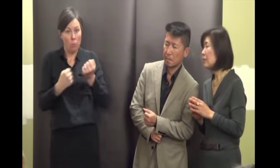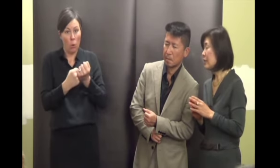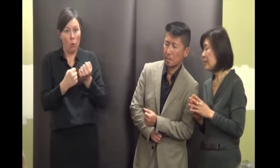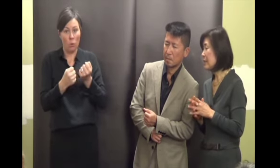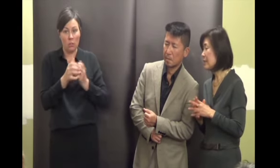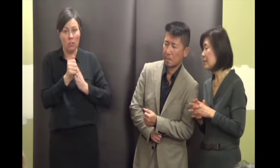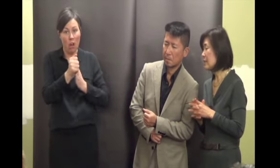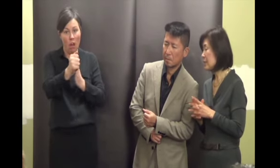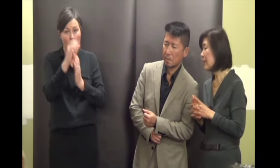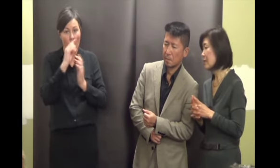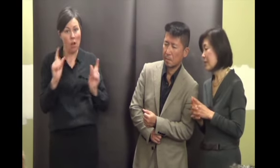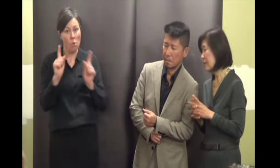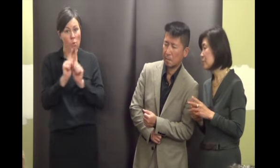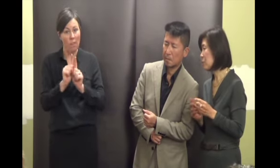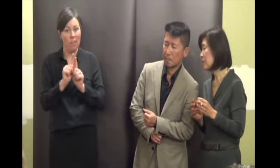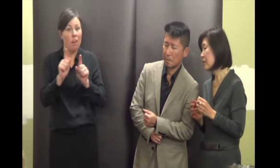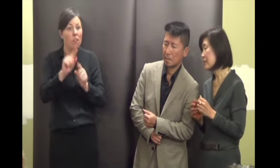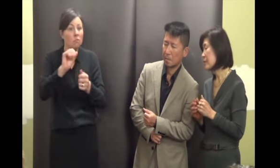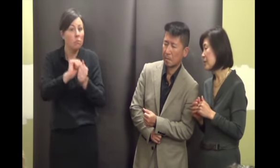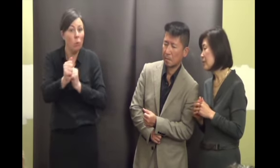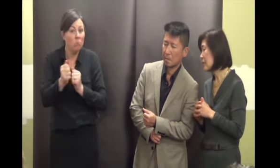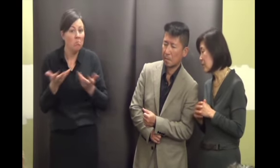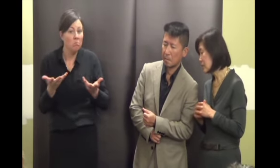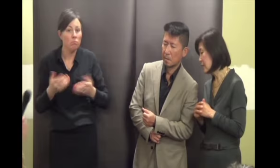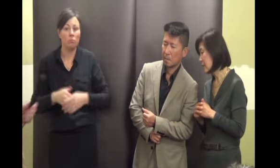of activities and sports?